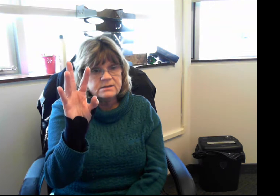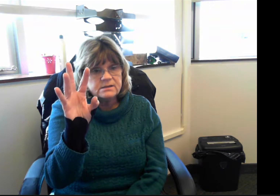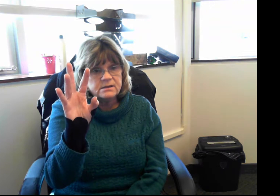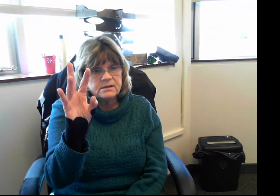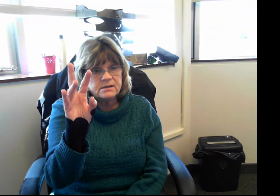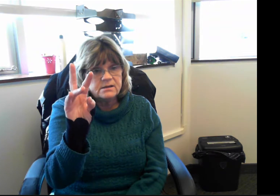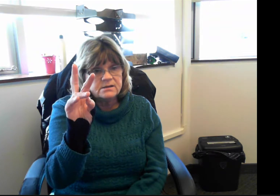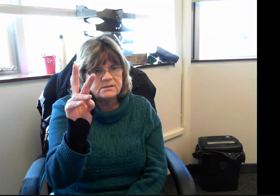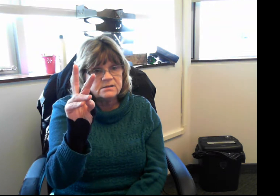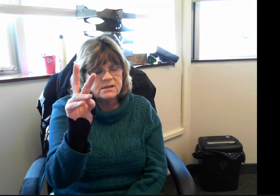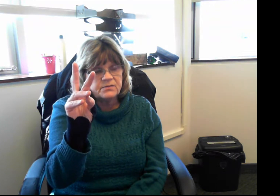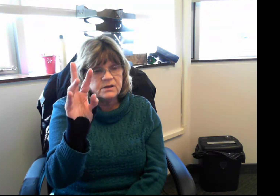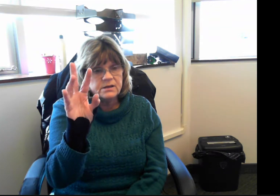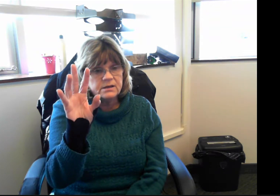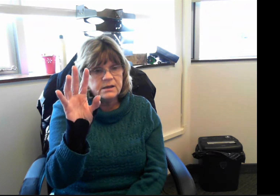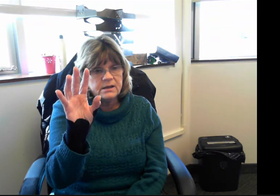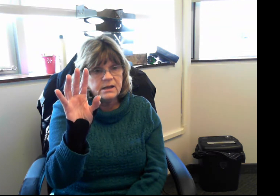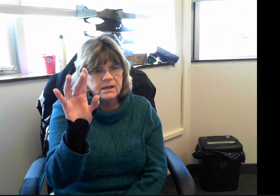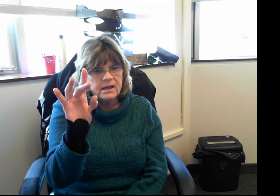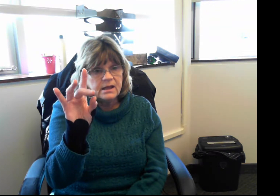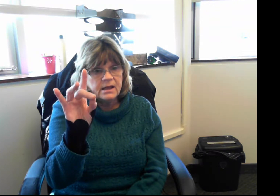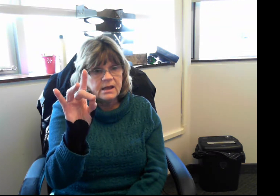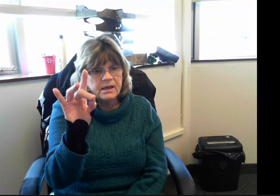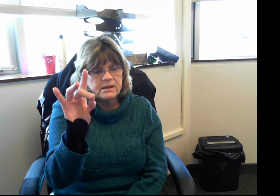6, 7, 8,